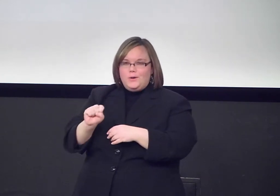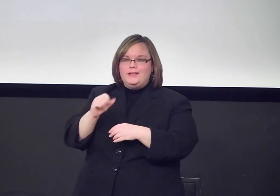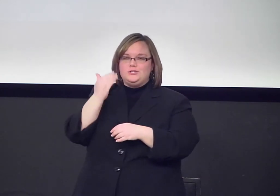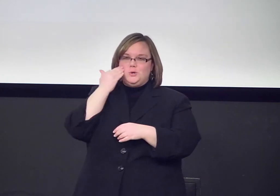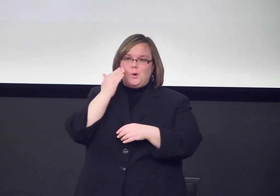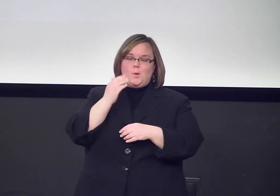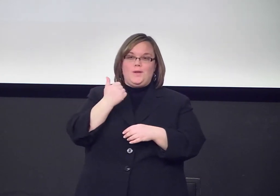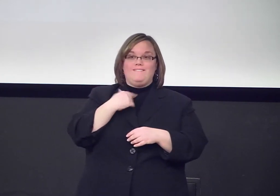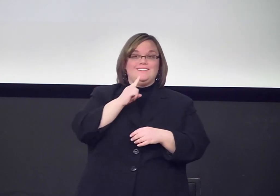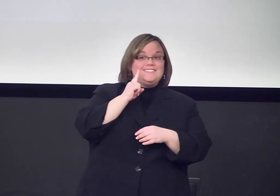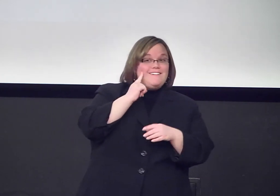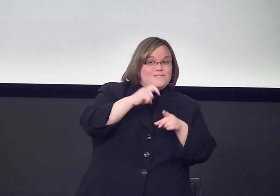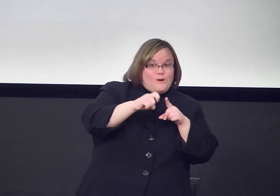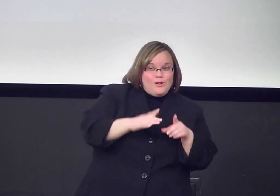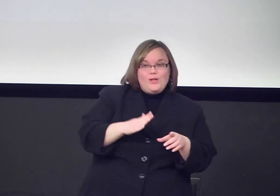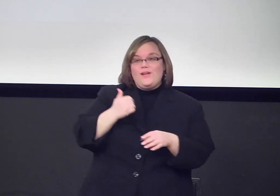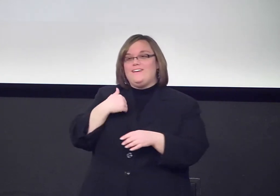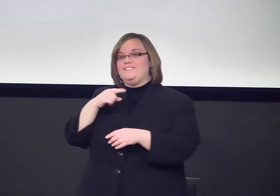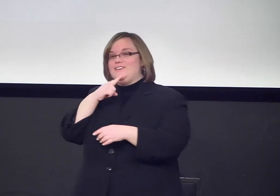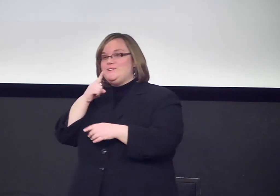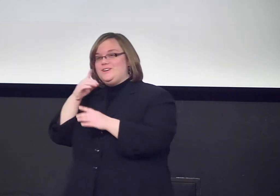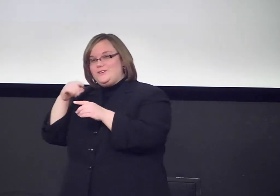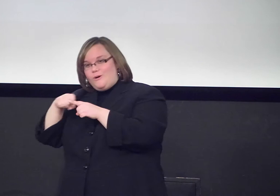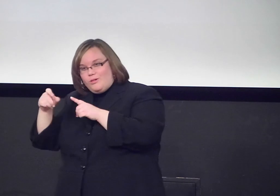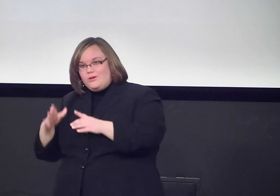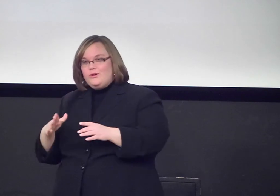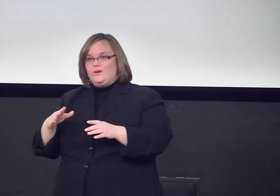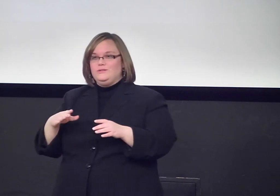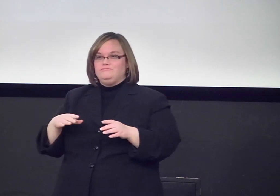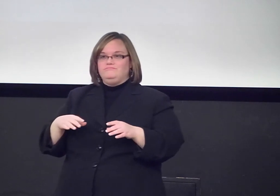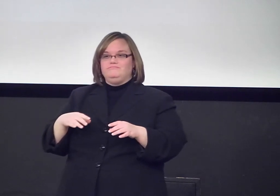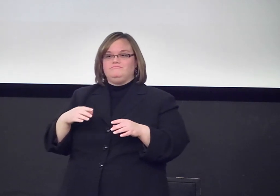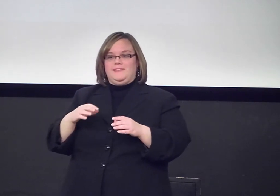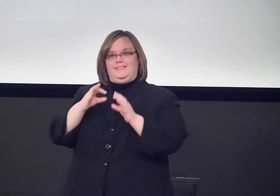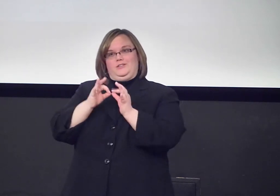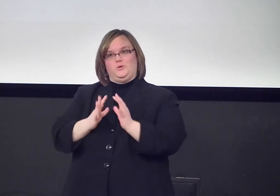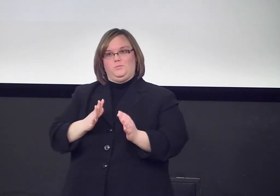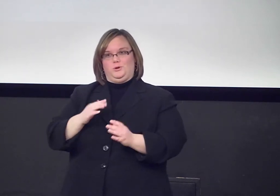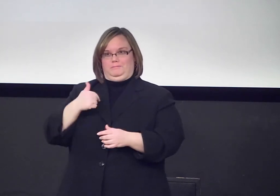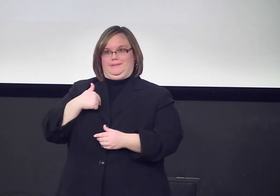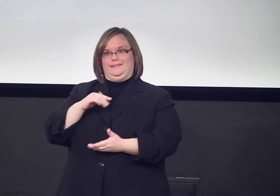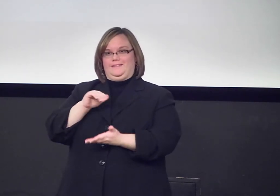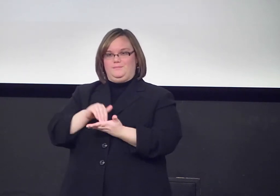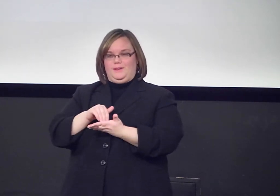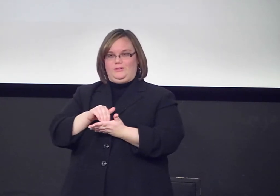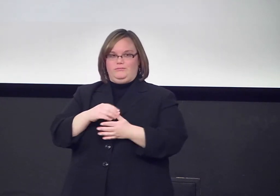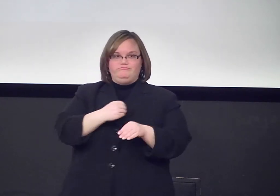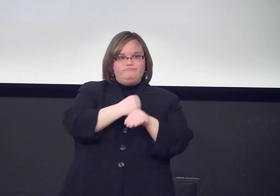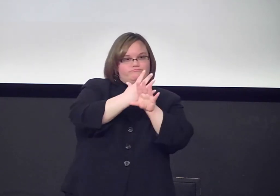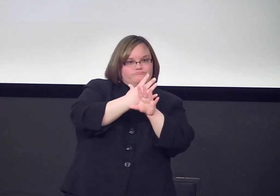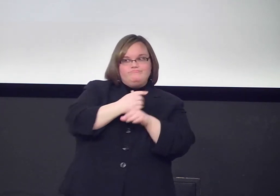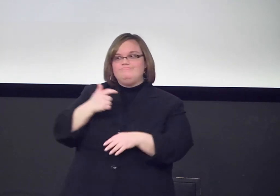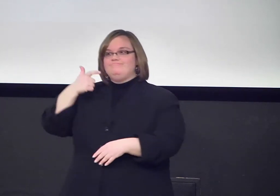And we've already explained what VRS is. Essentially, you have a deaf caller and a hearing caller, and the